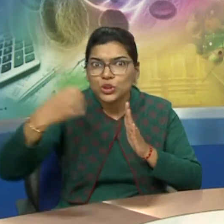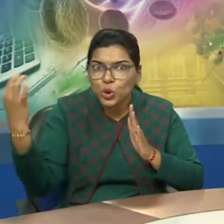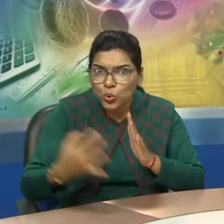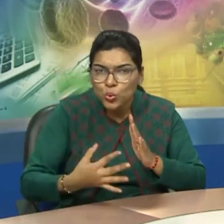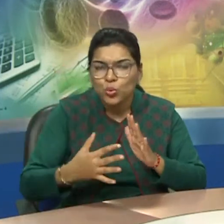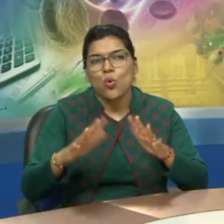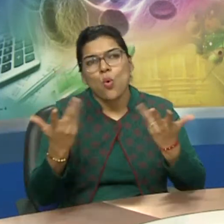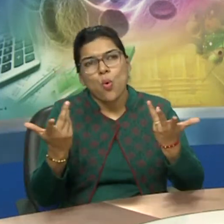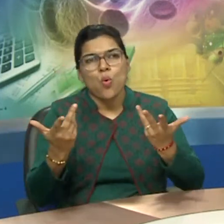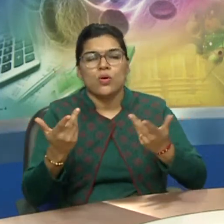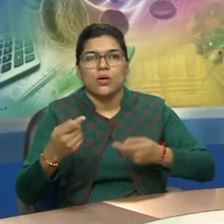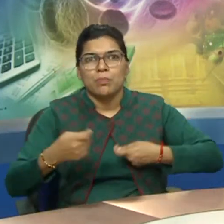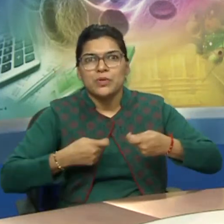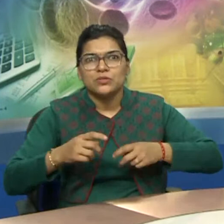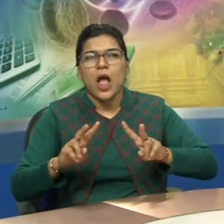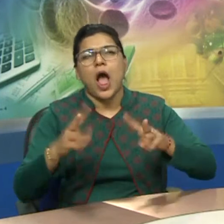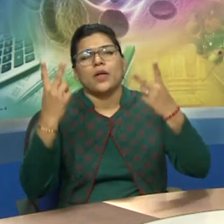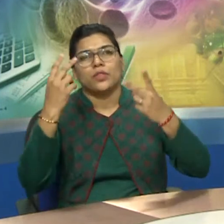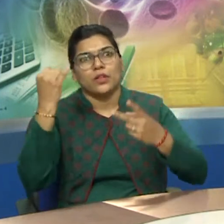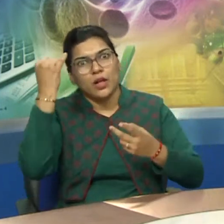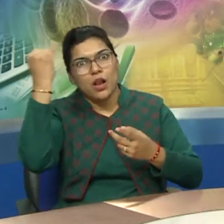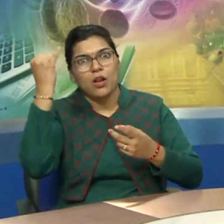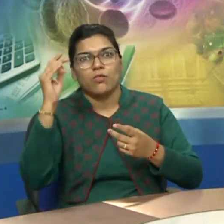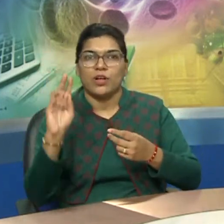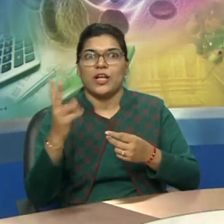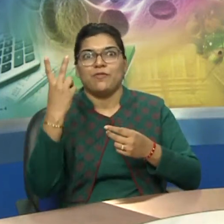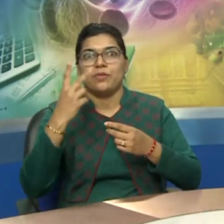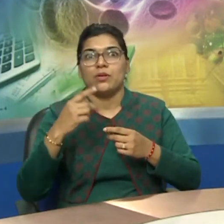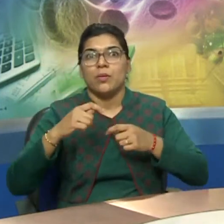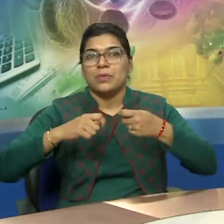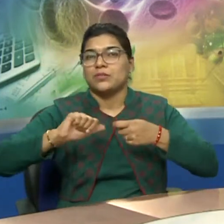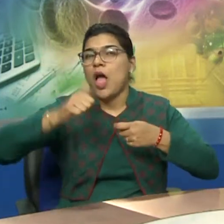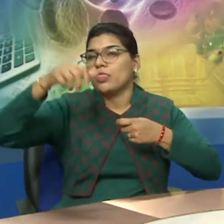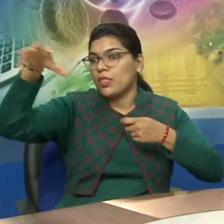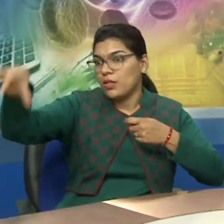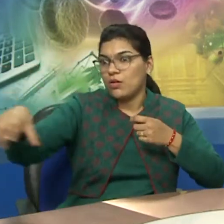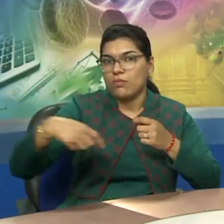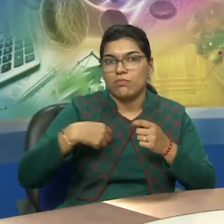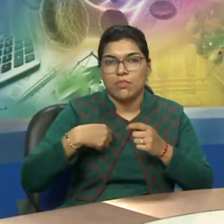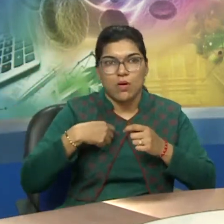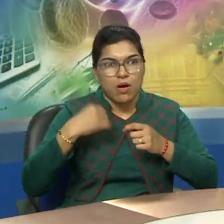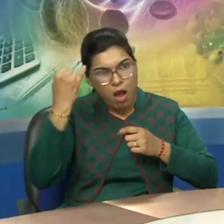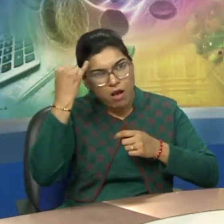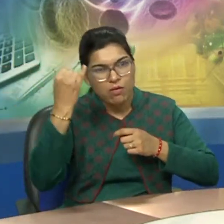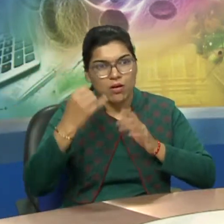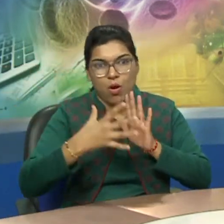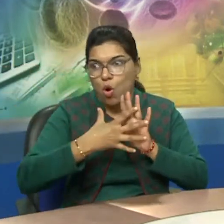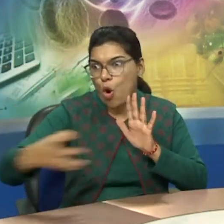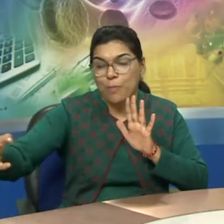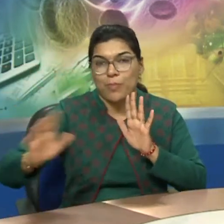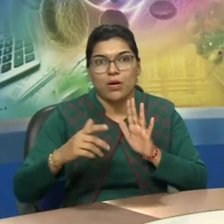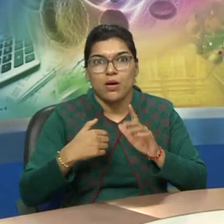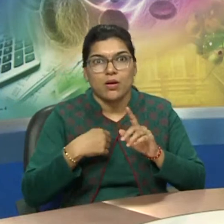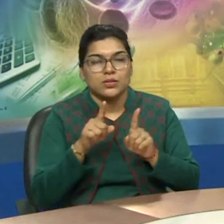If we are doing or we are working on a project, or we have something in our mind, we are working on